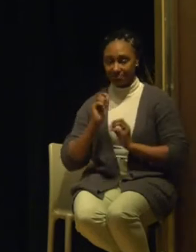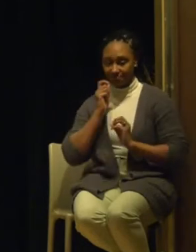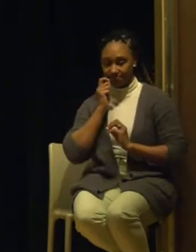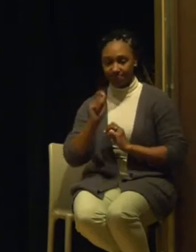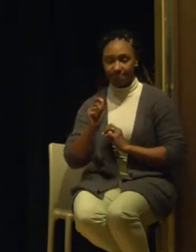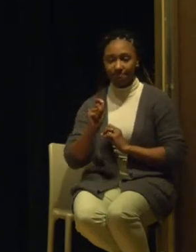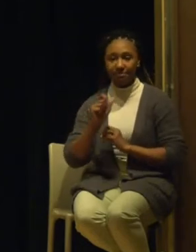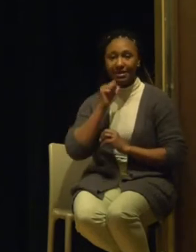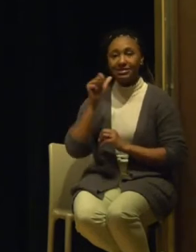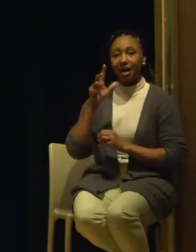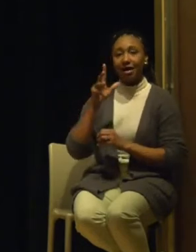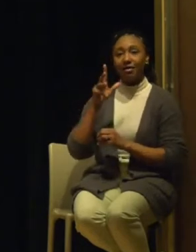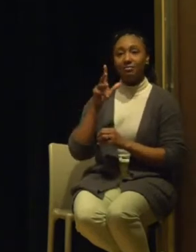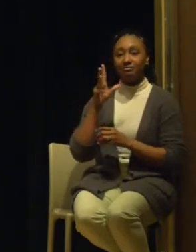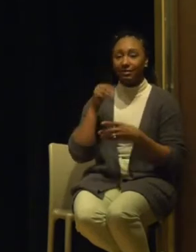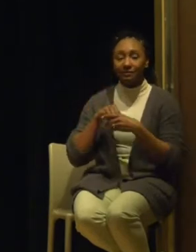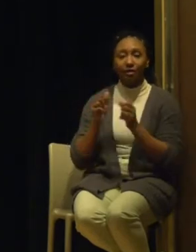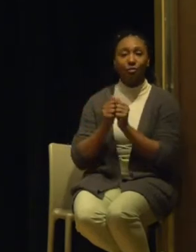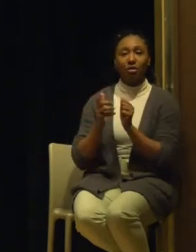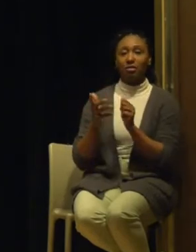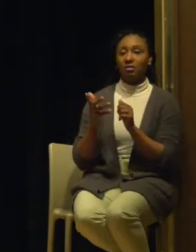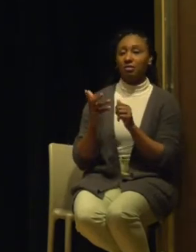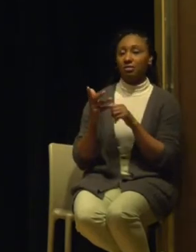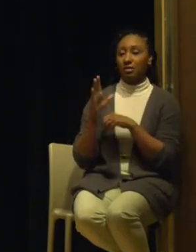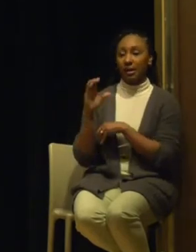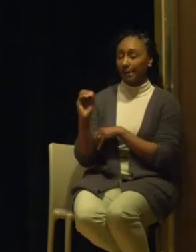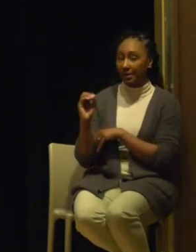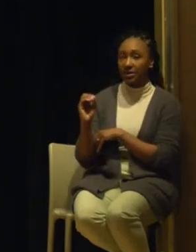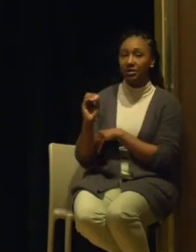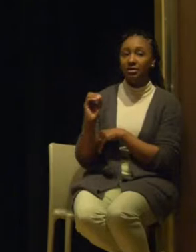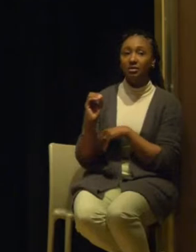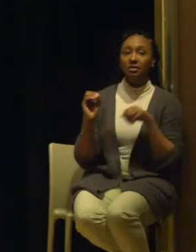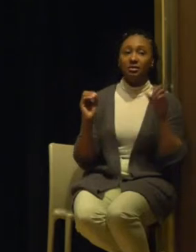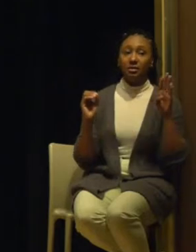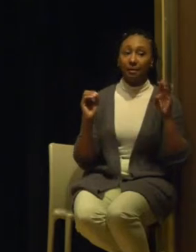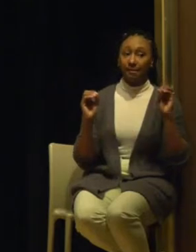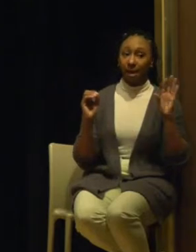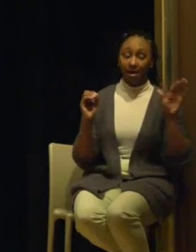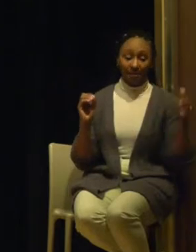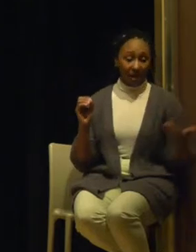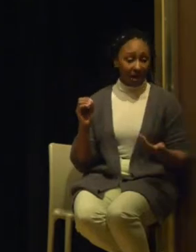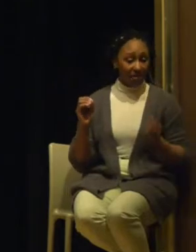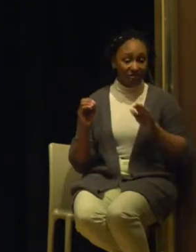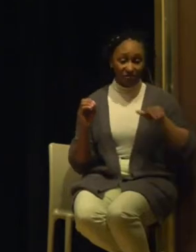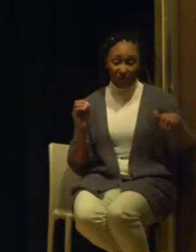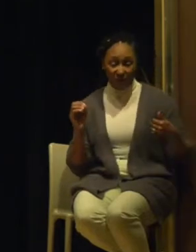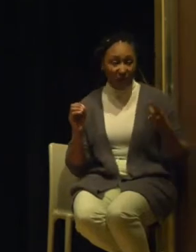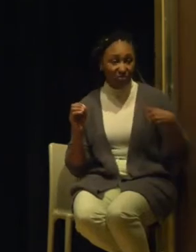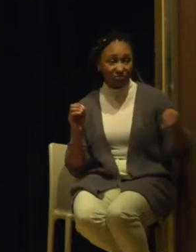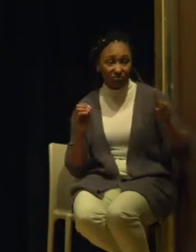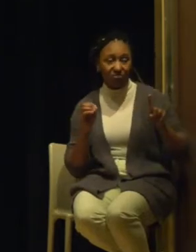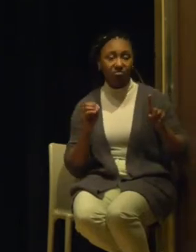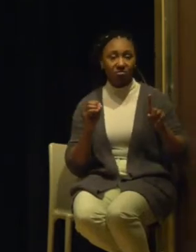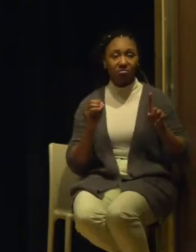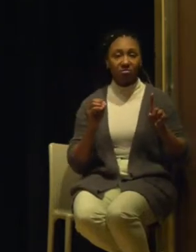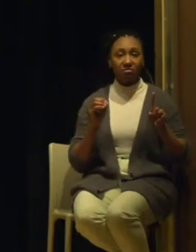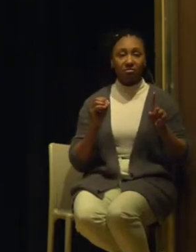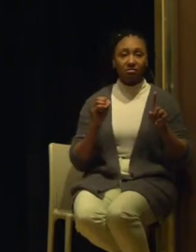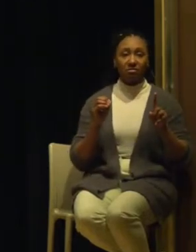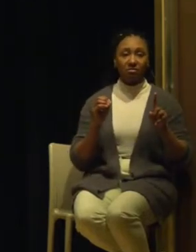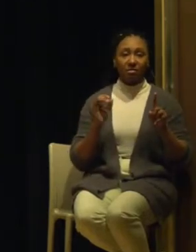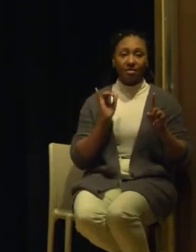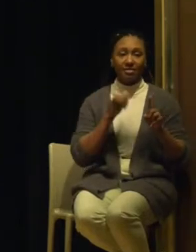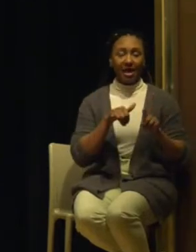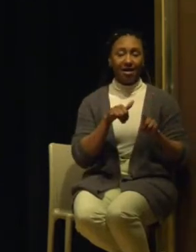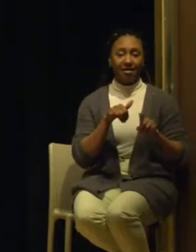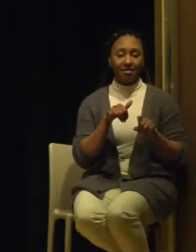company. They were just biding time. Mm. Bob had hired all of them and their loyalty was to Bob. And he had to